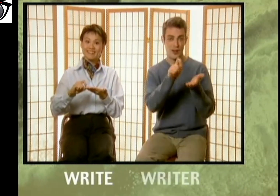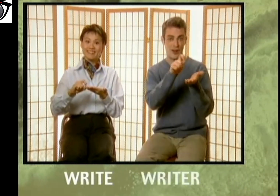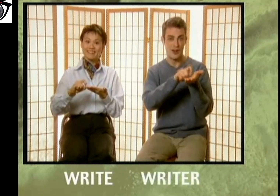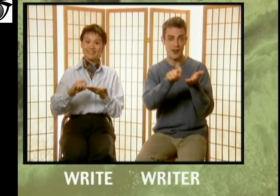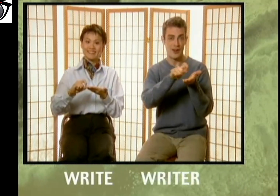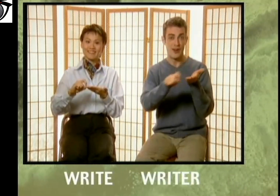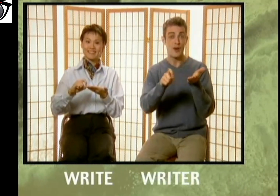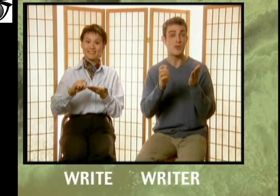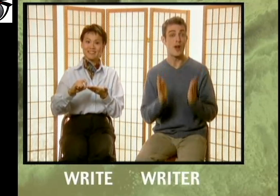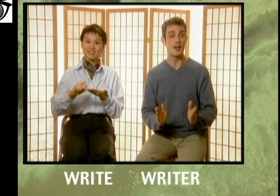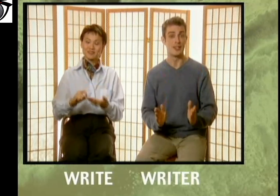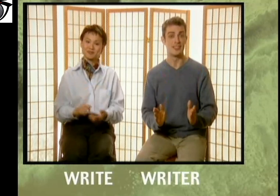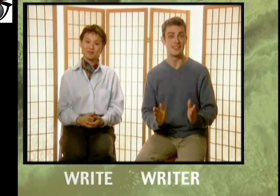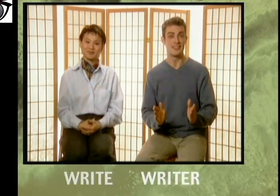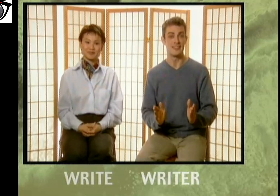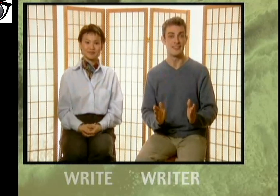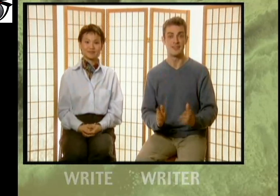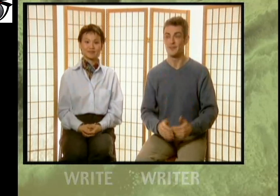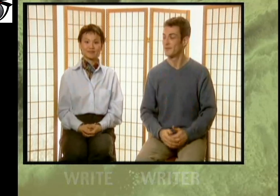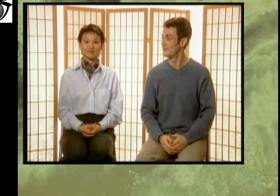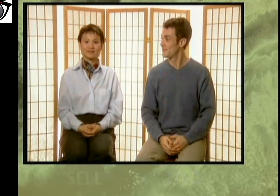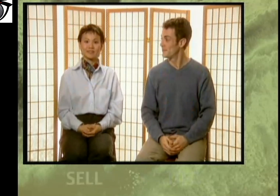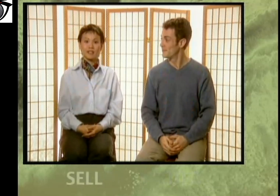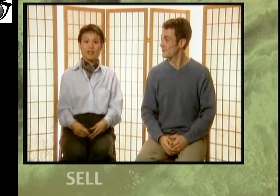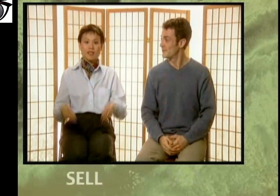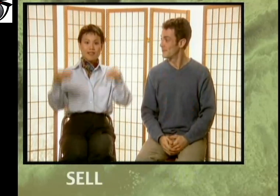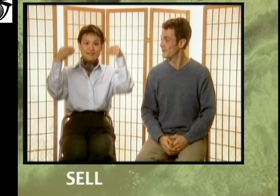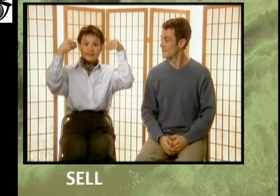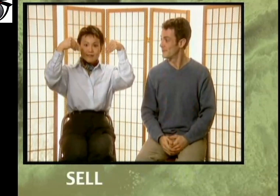Write. Writer.